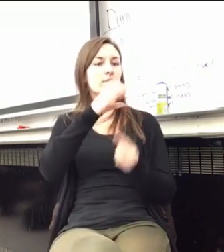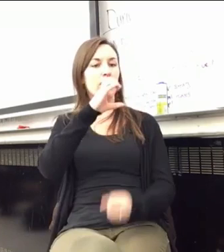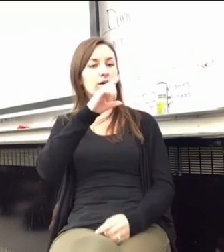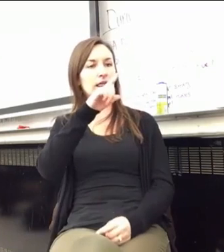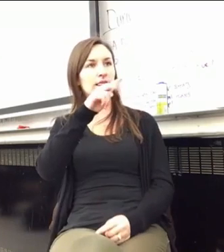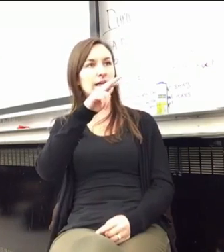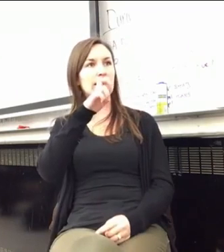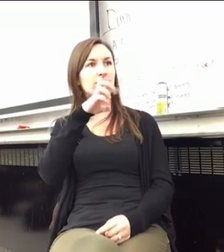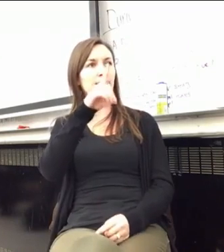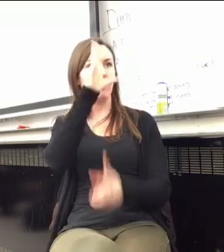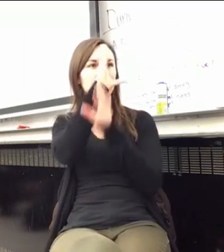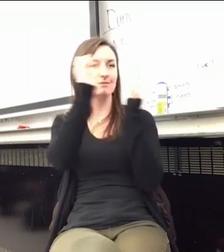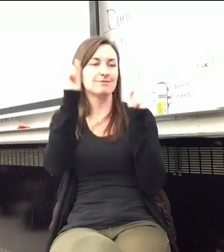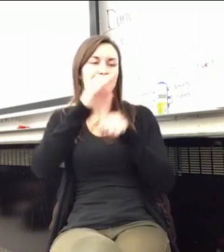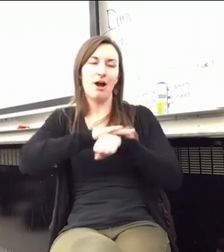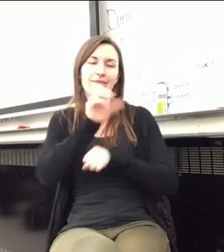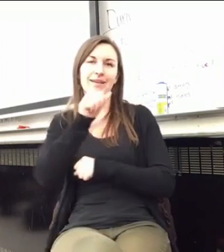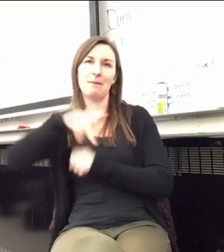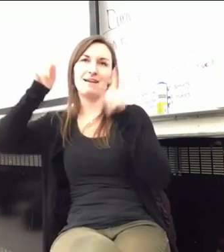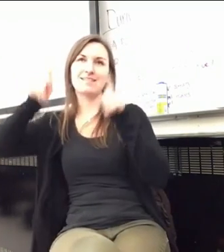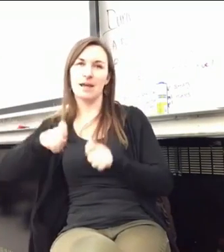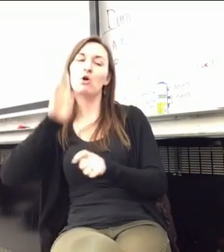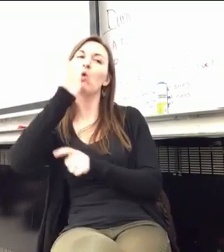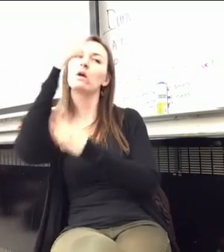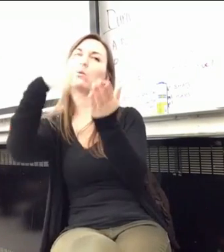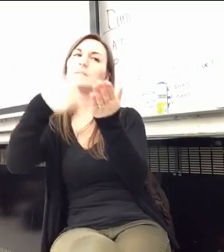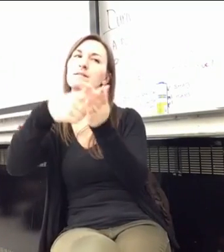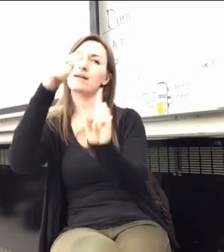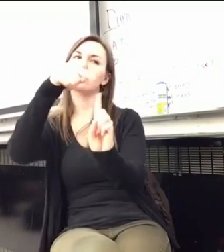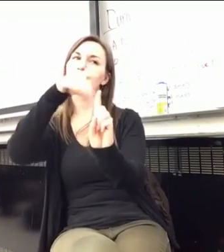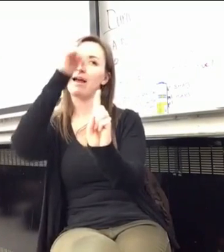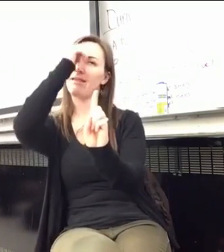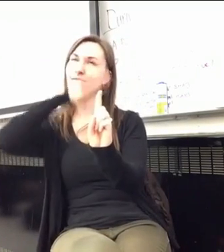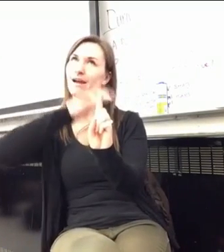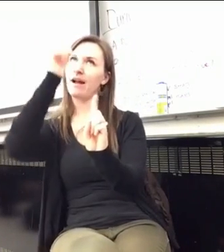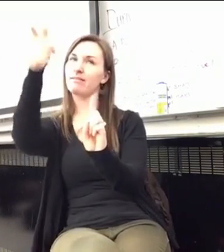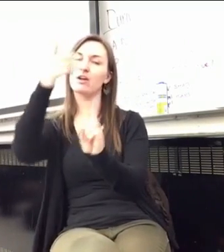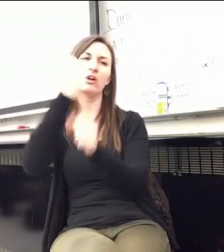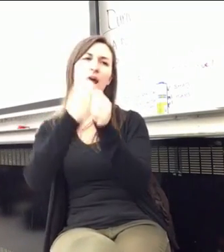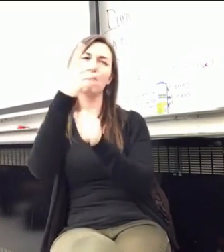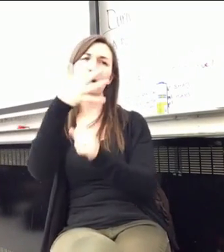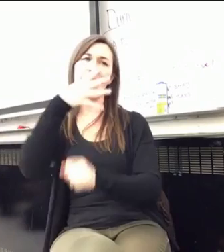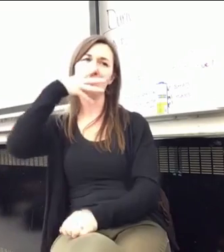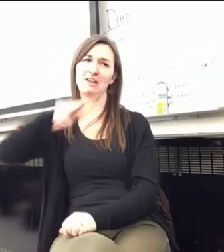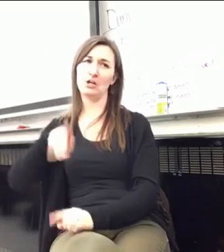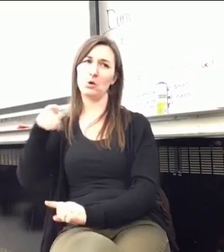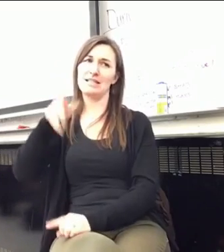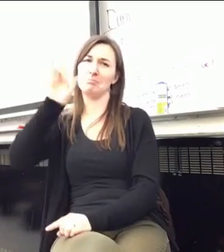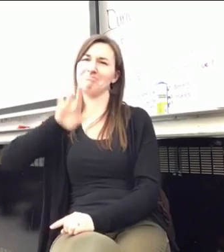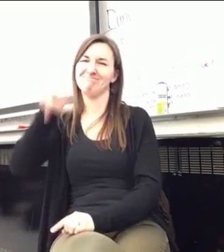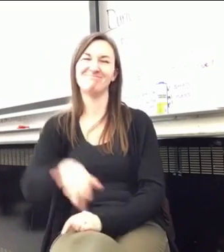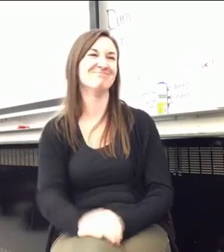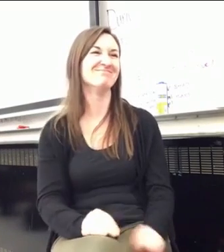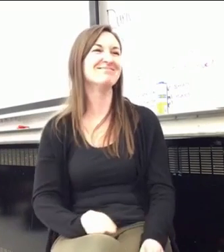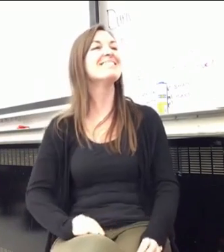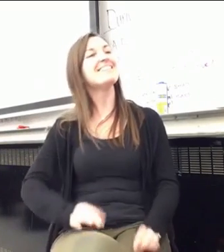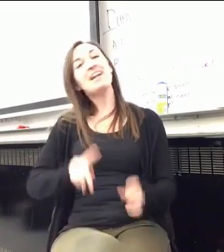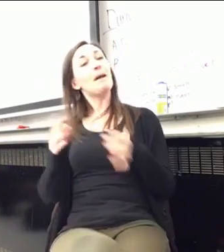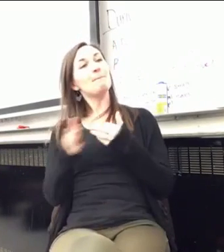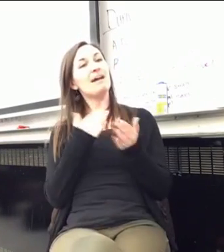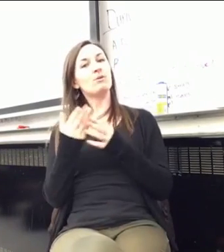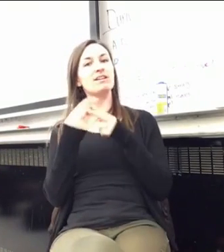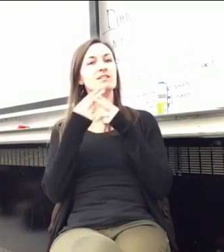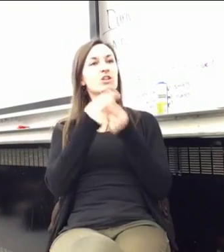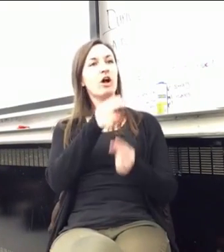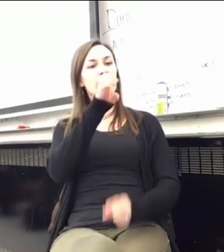So we'll get to Cleveland. Everyone kind of ignores him. But anyways, they have it's called the